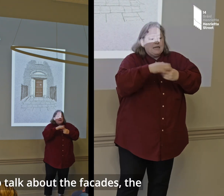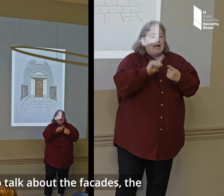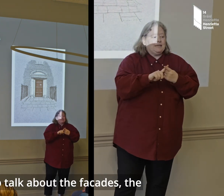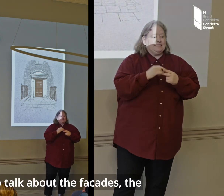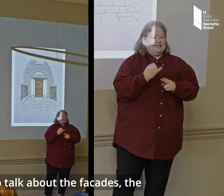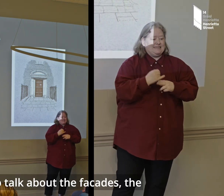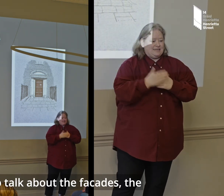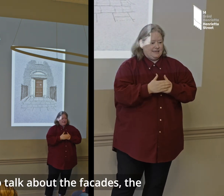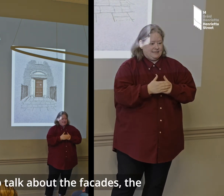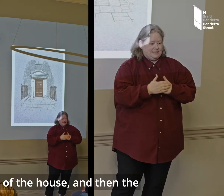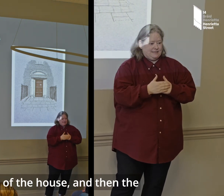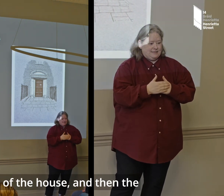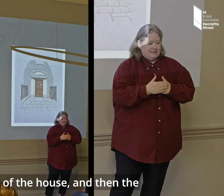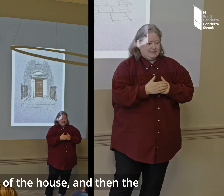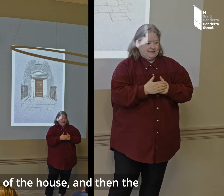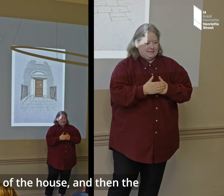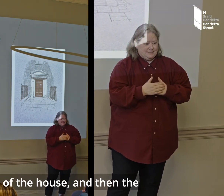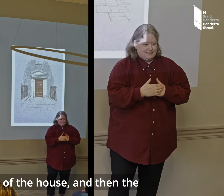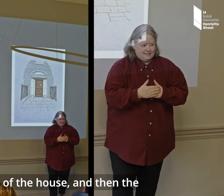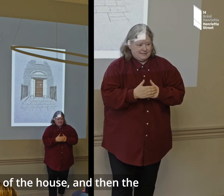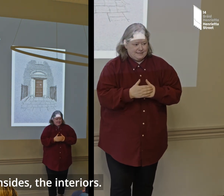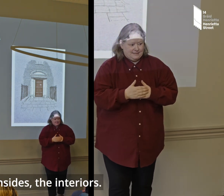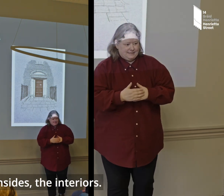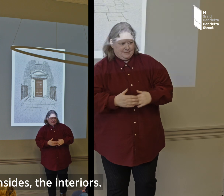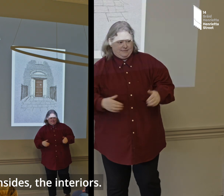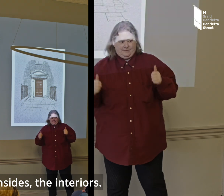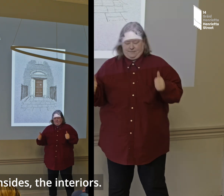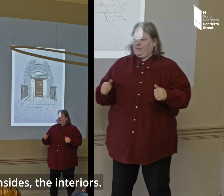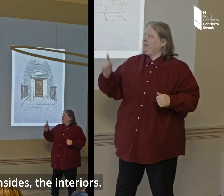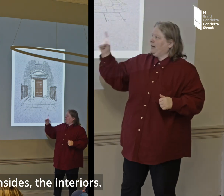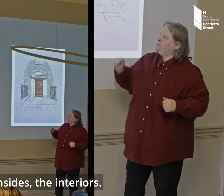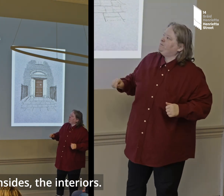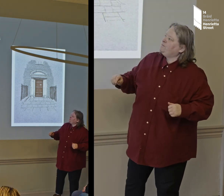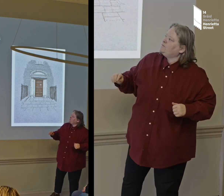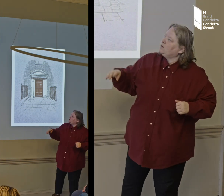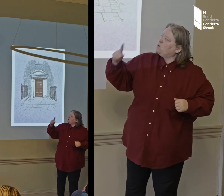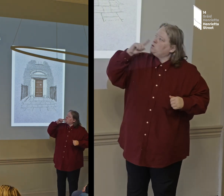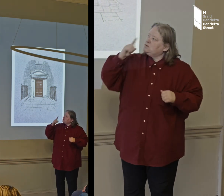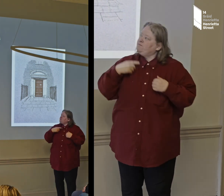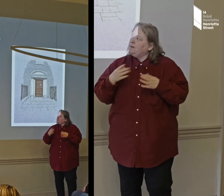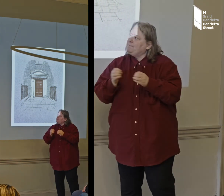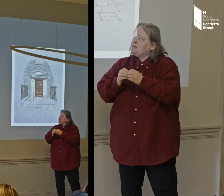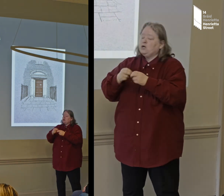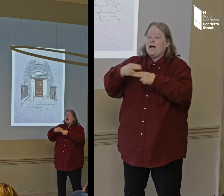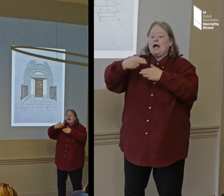So just to talk about the facades, the outsides of the house, and then the insides, the interiors.